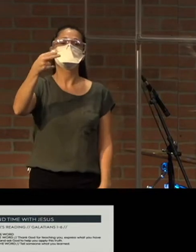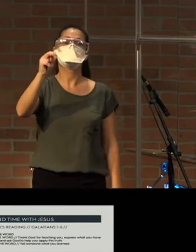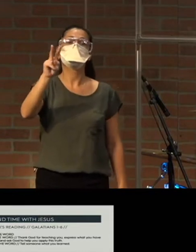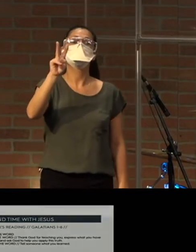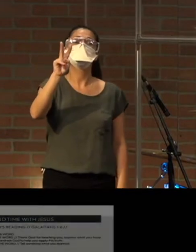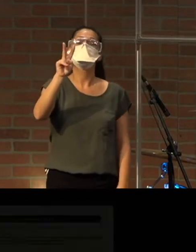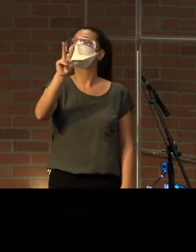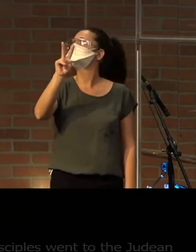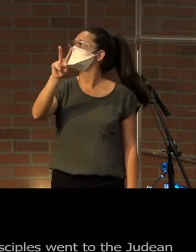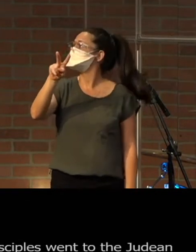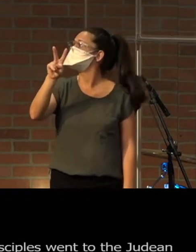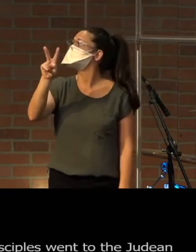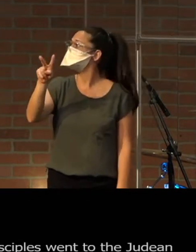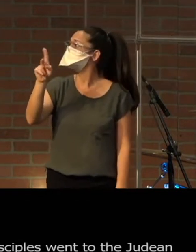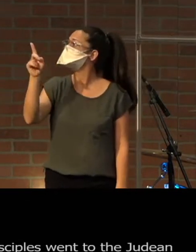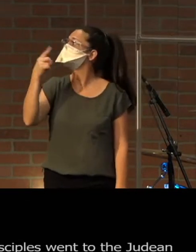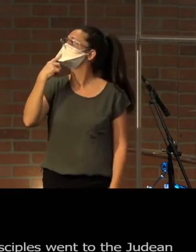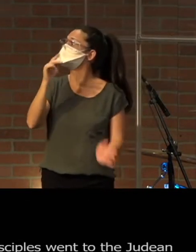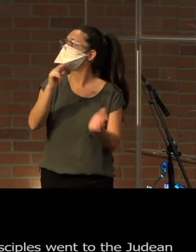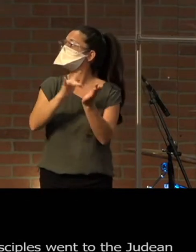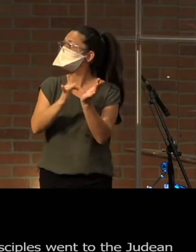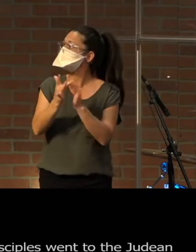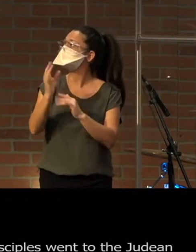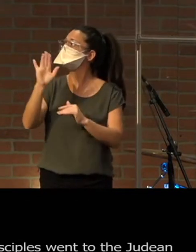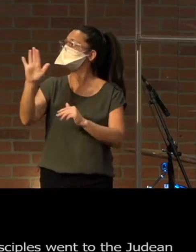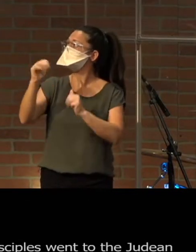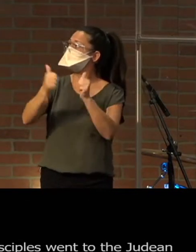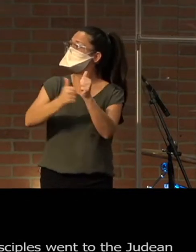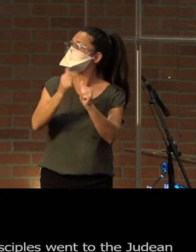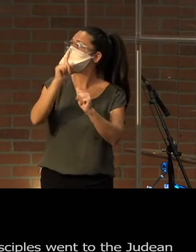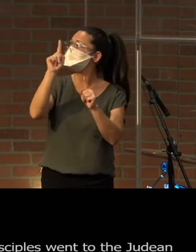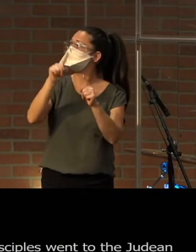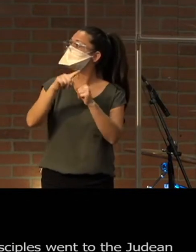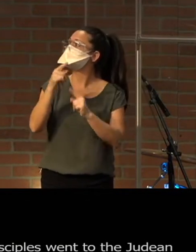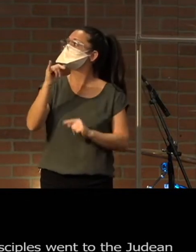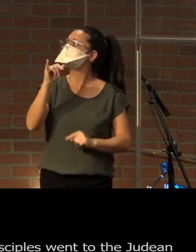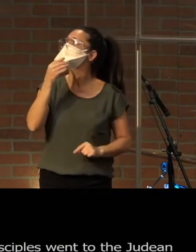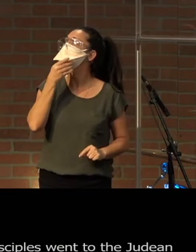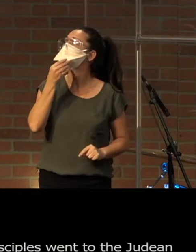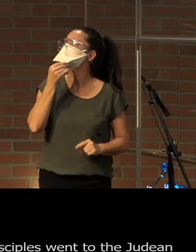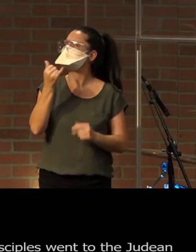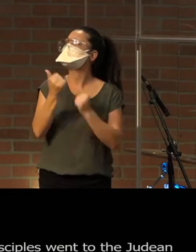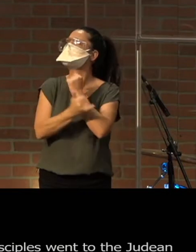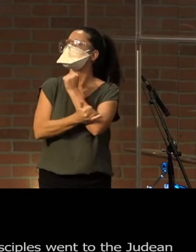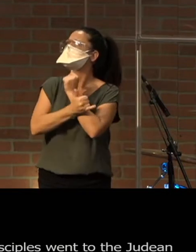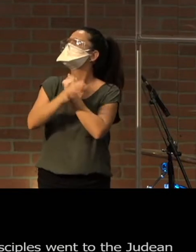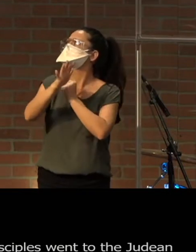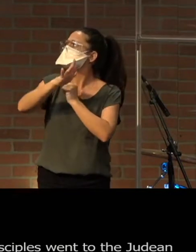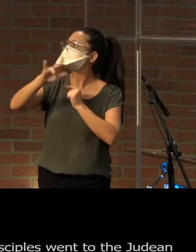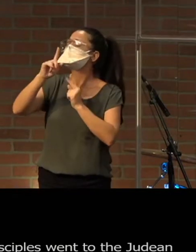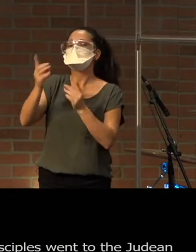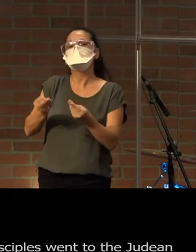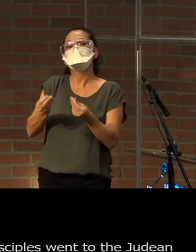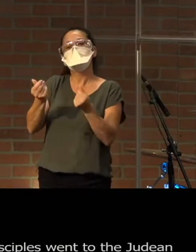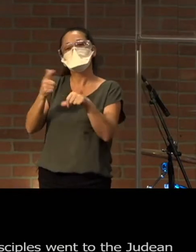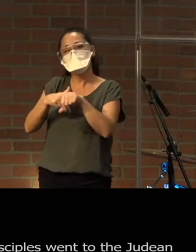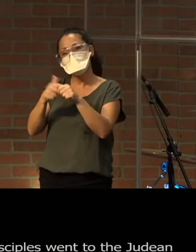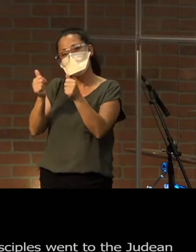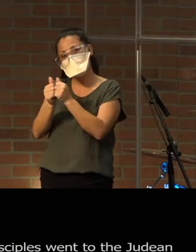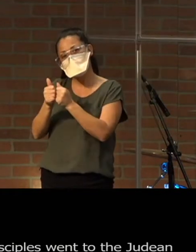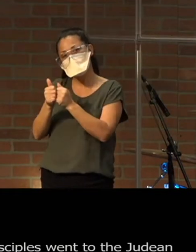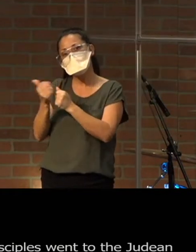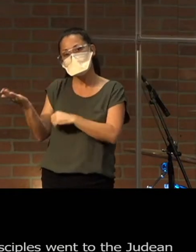reads, Jesus and his disciples went to the Judean countryside where he spent time with them. Now